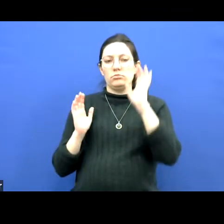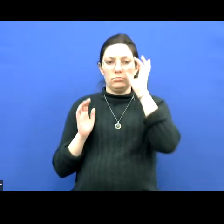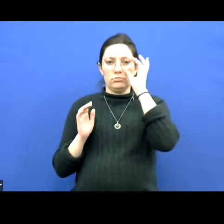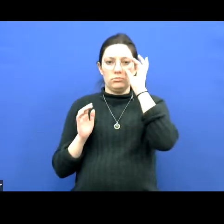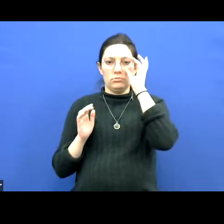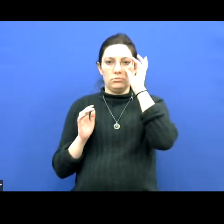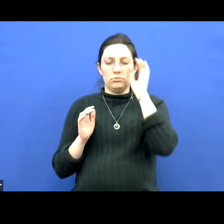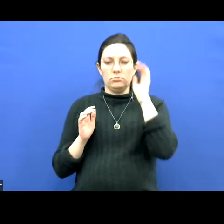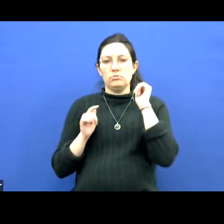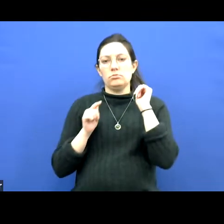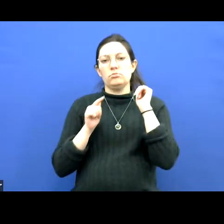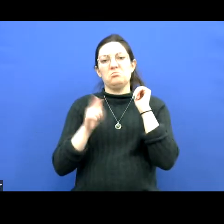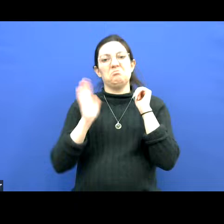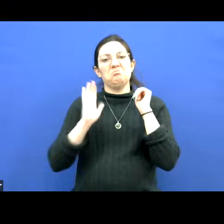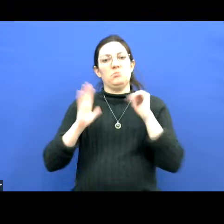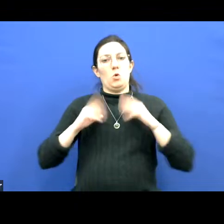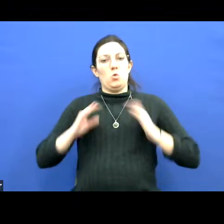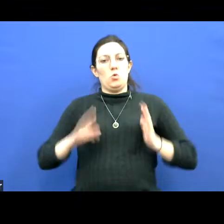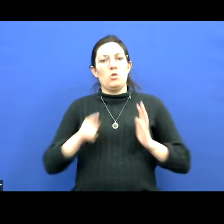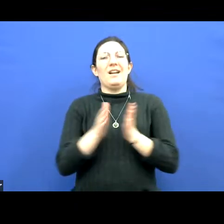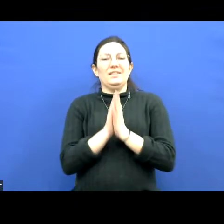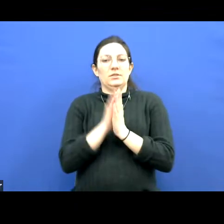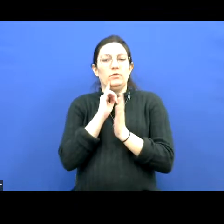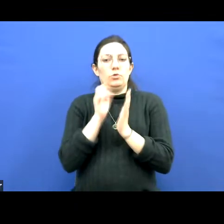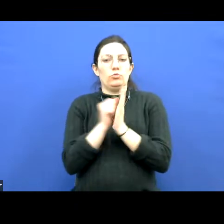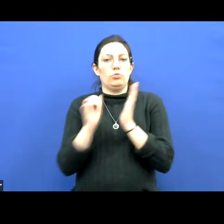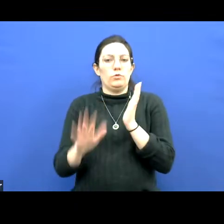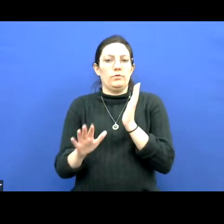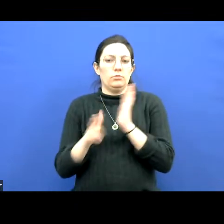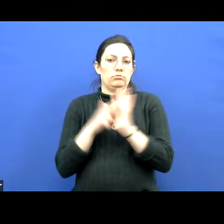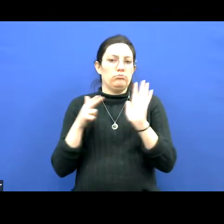request of the then owners.